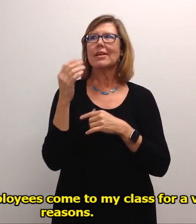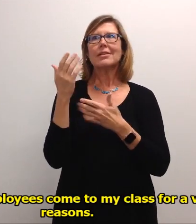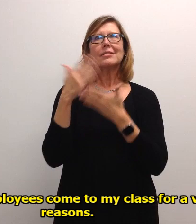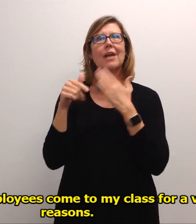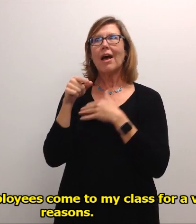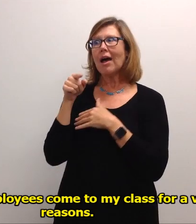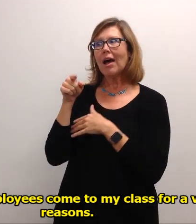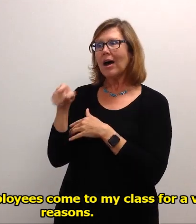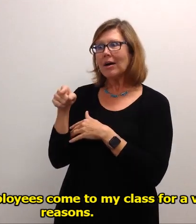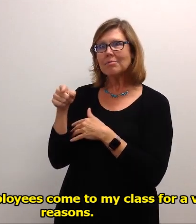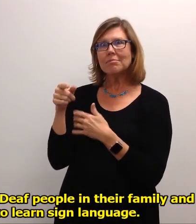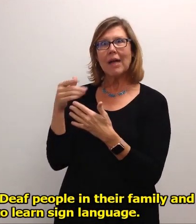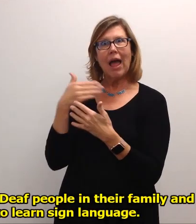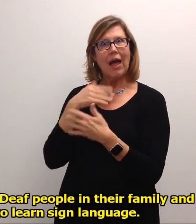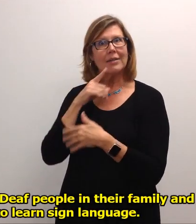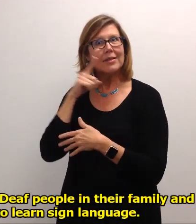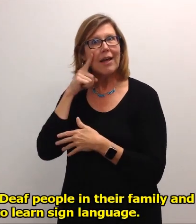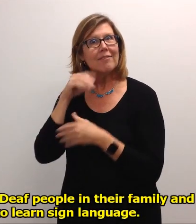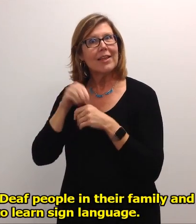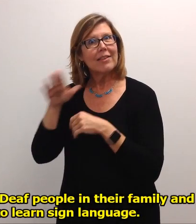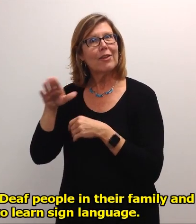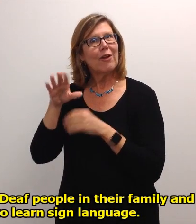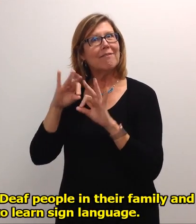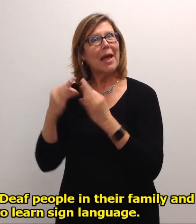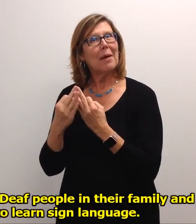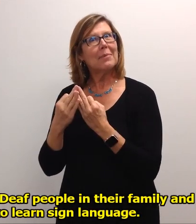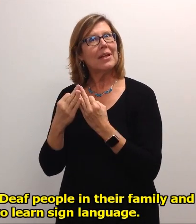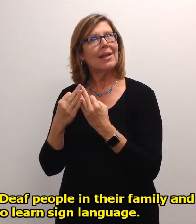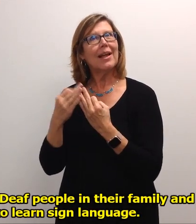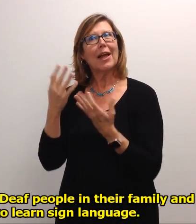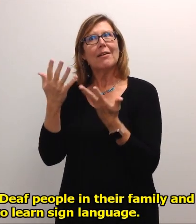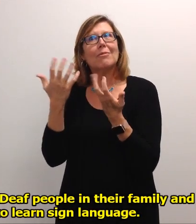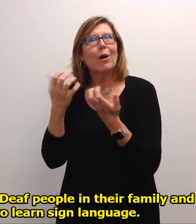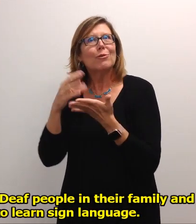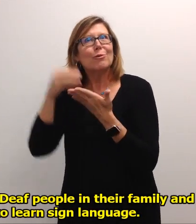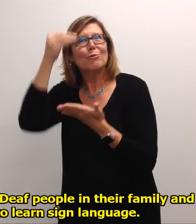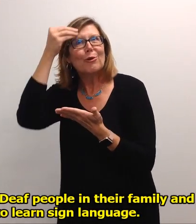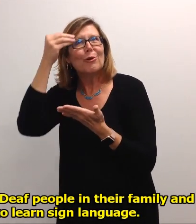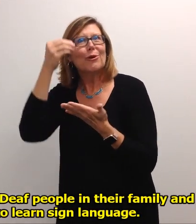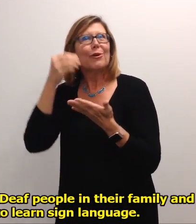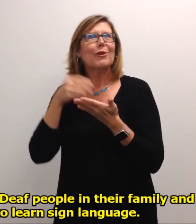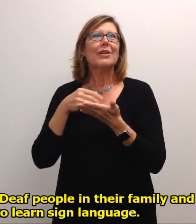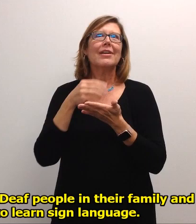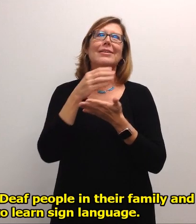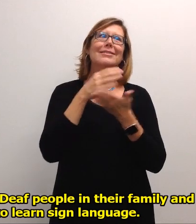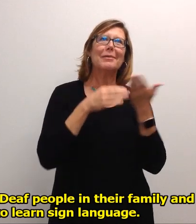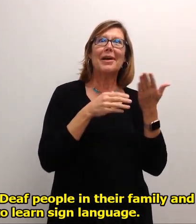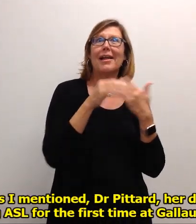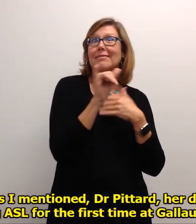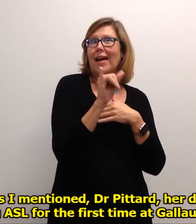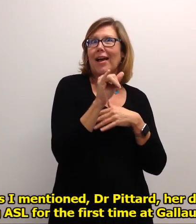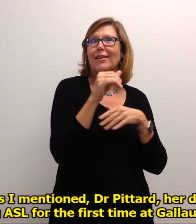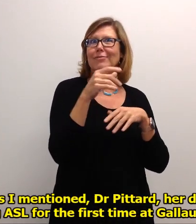a variety of reasons. Some of them have deaf people in their family and they want to learn sign language. And some